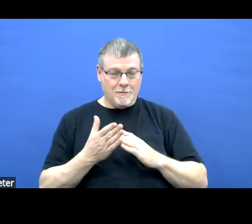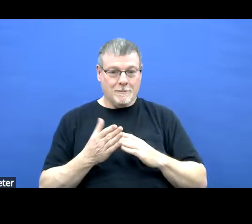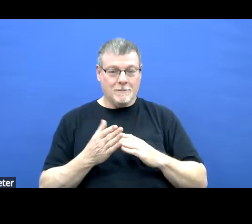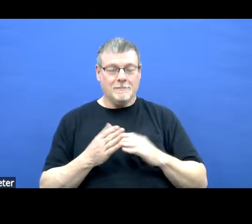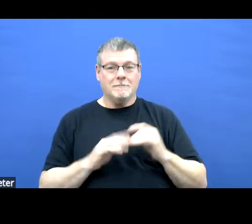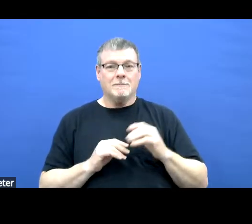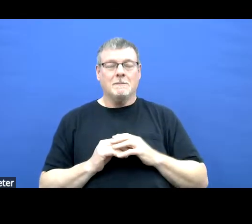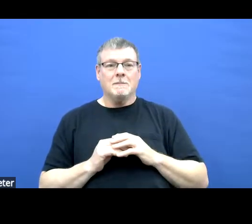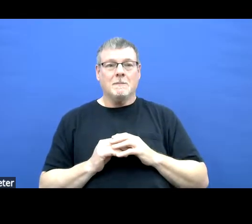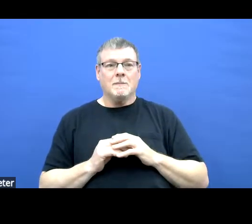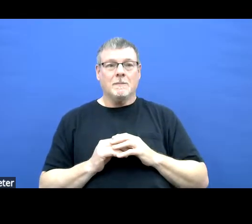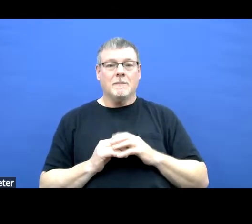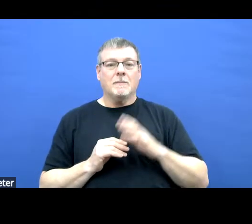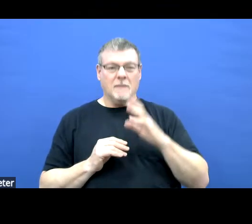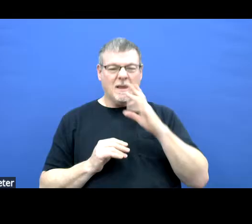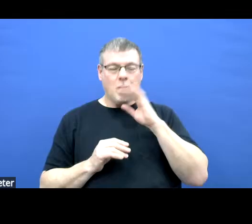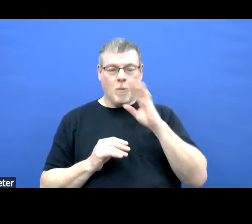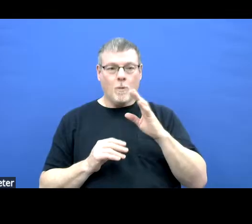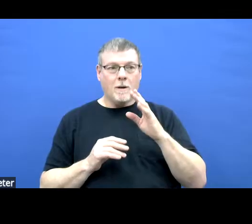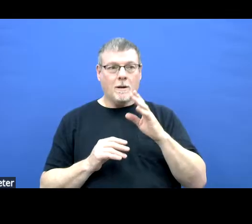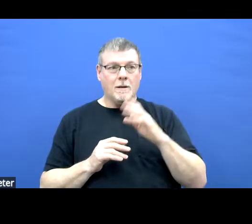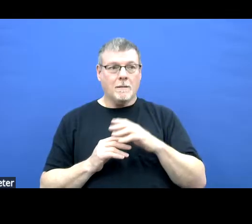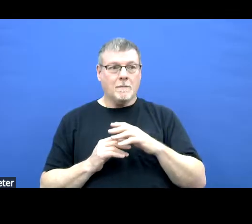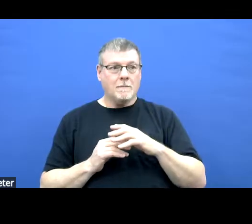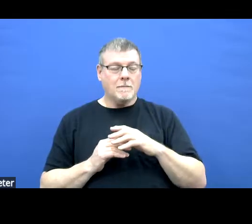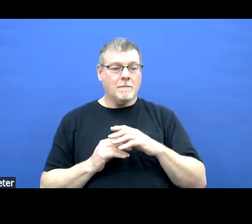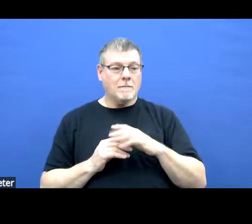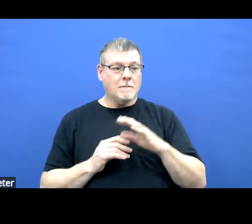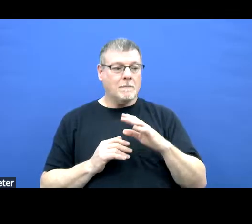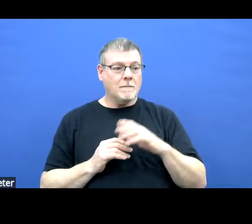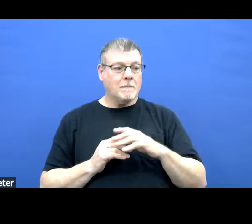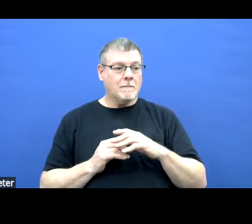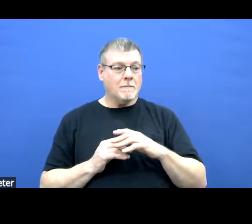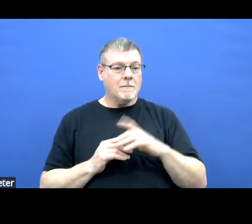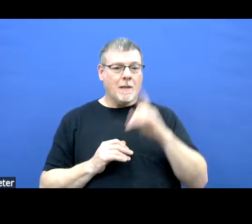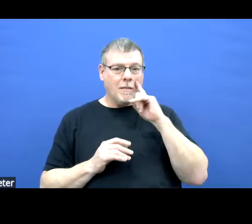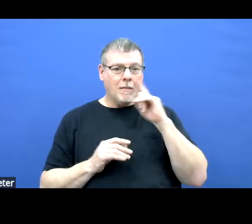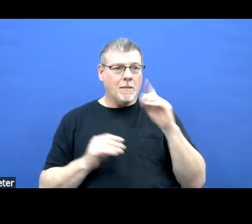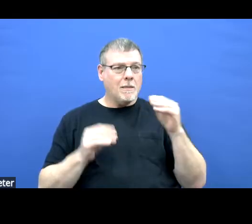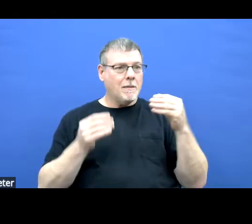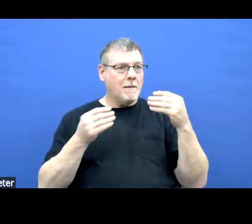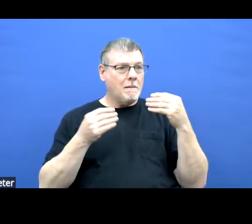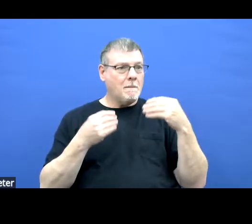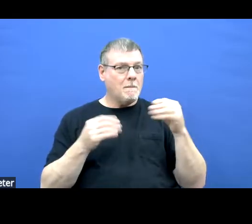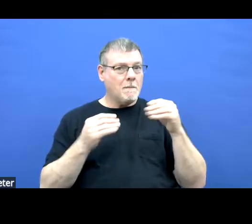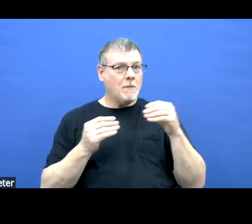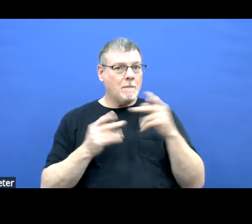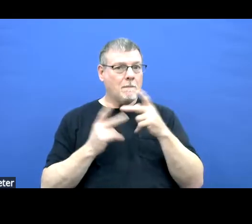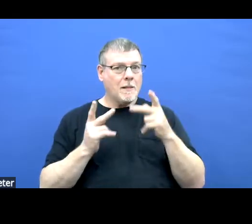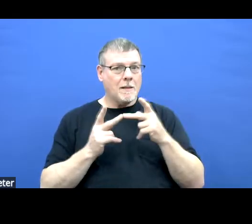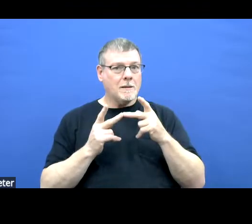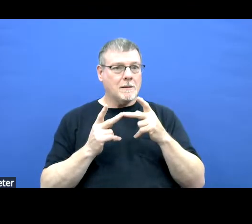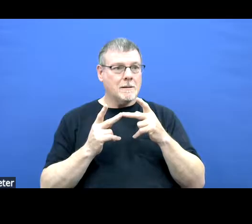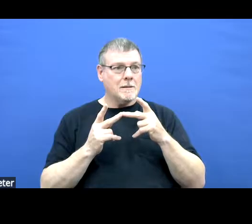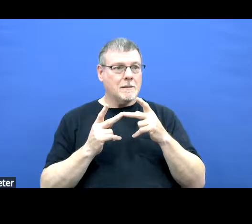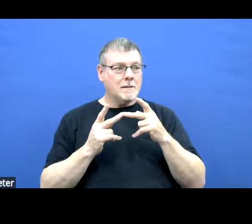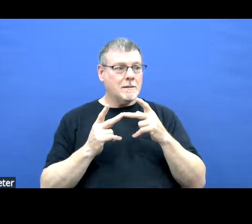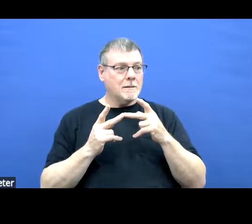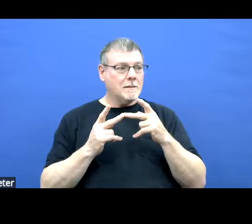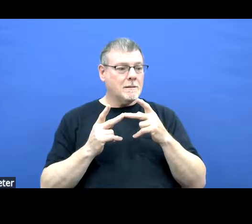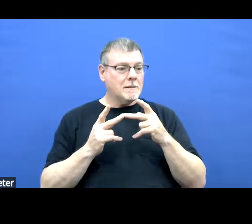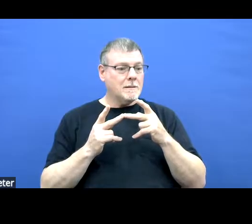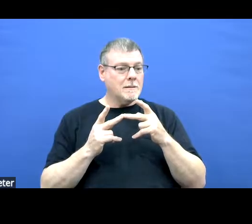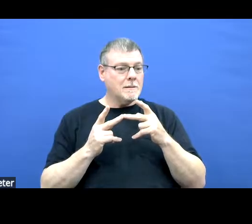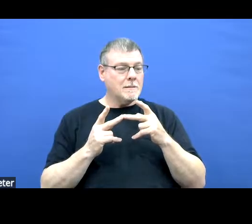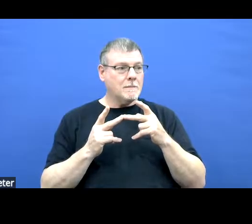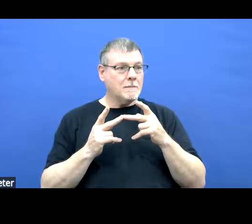hearing will be kept up. I thought Marketplace is there somebody from Marketplace? I got a few. Yeah, Mark was